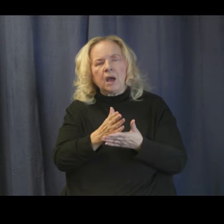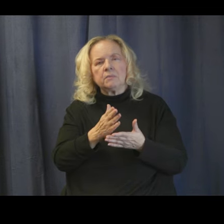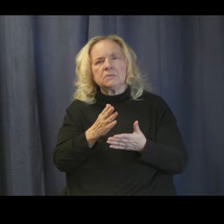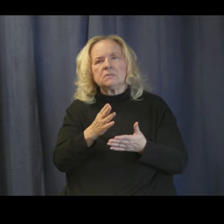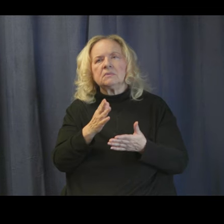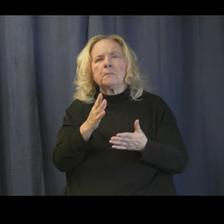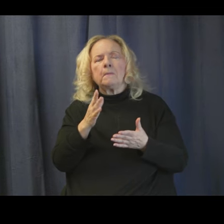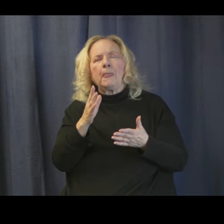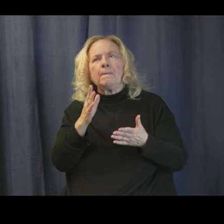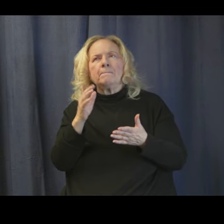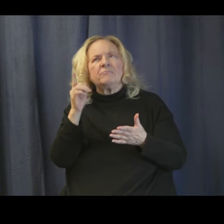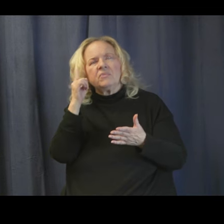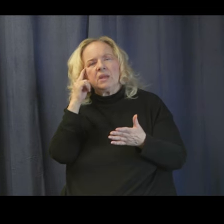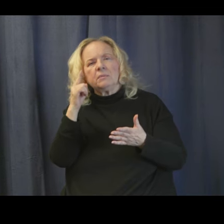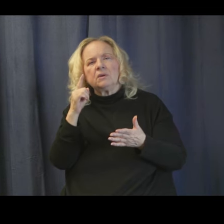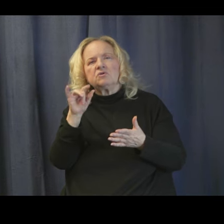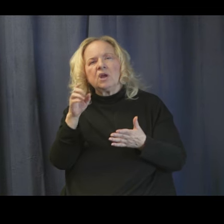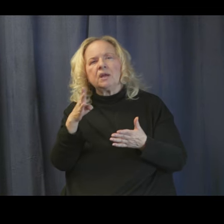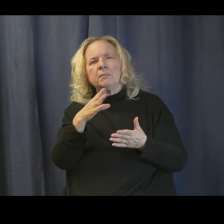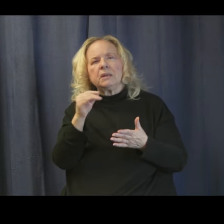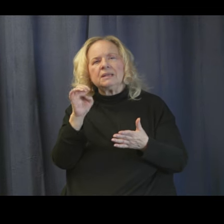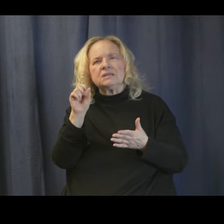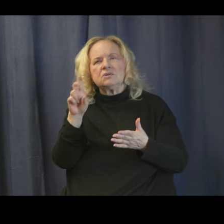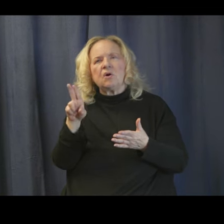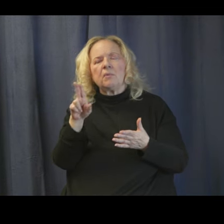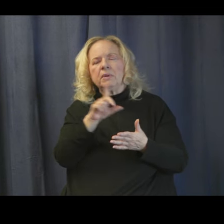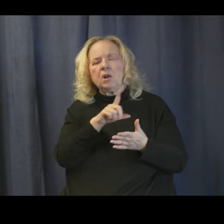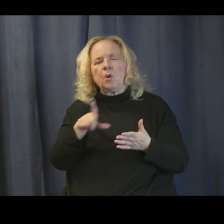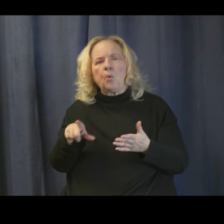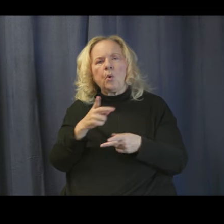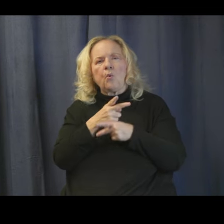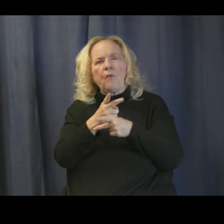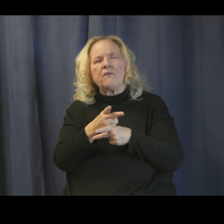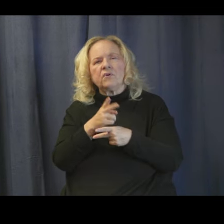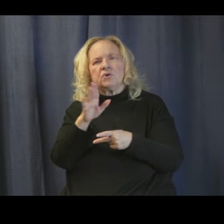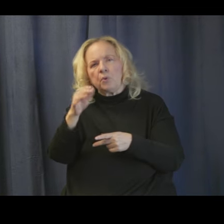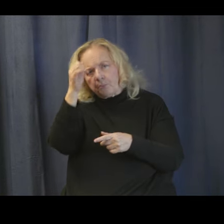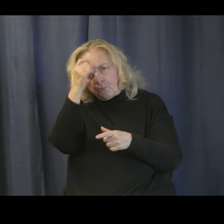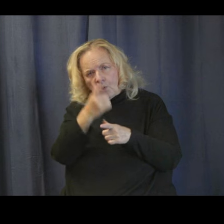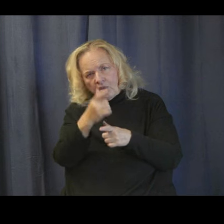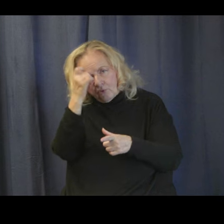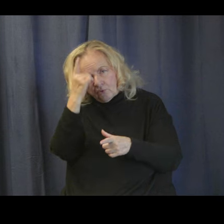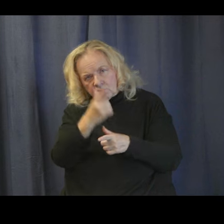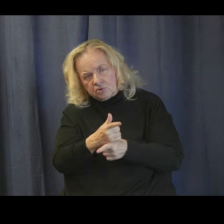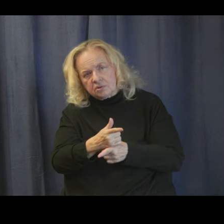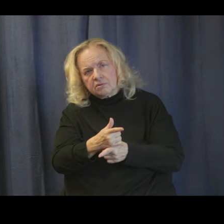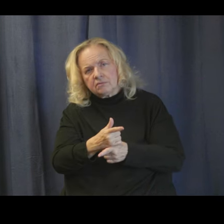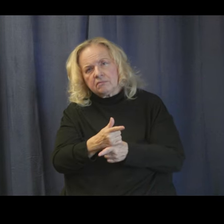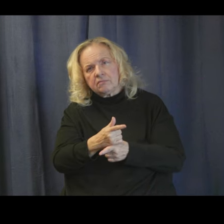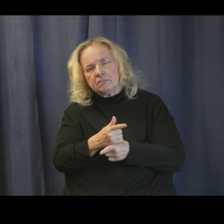that. He says to Jacob and Esau, be Lord over your brothers.